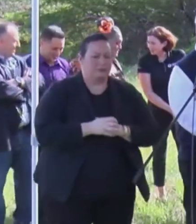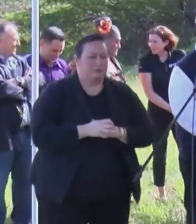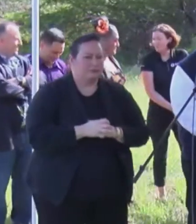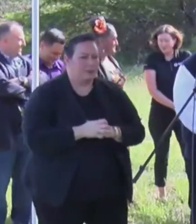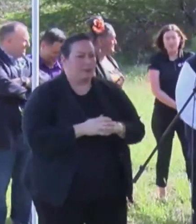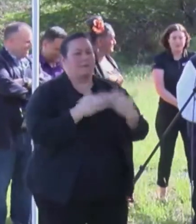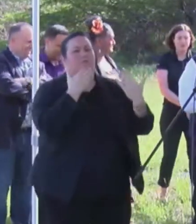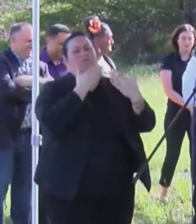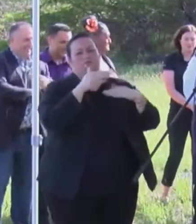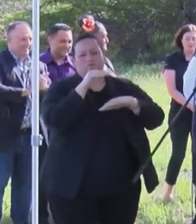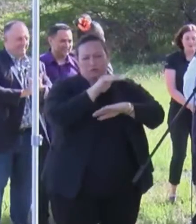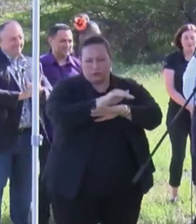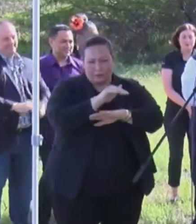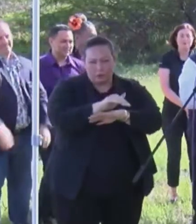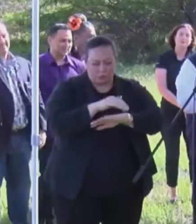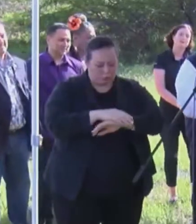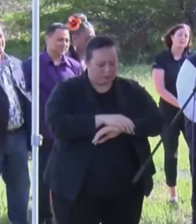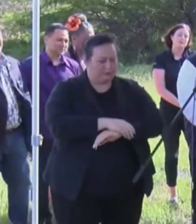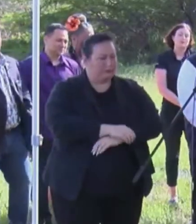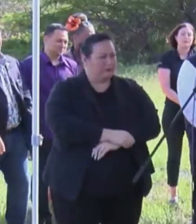Good afternoon, everybody.